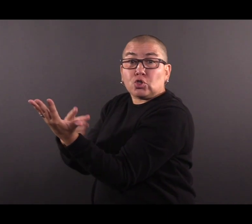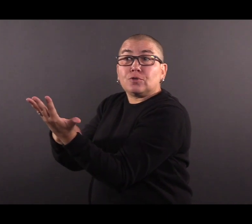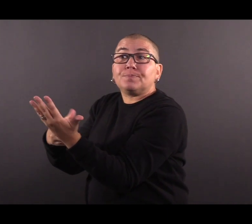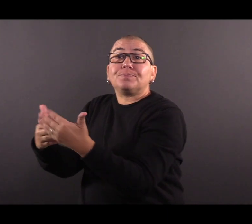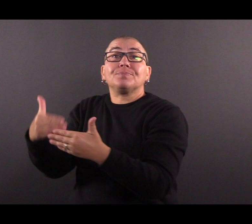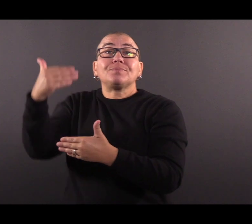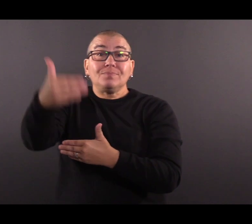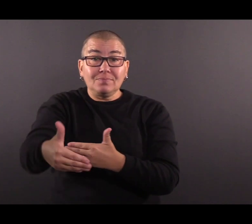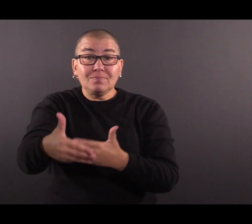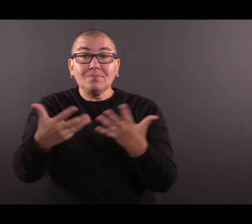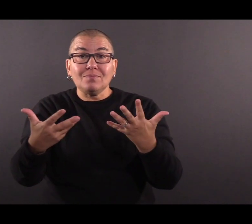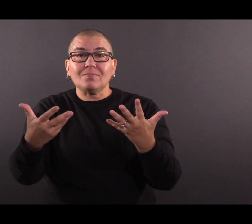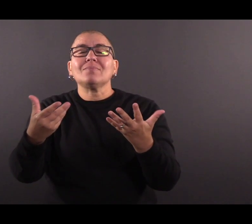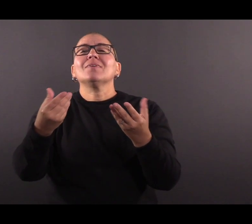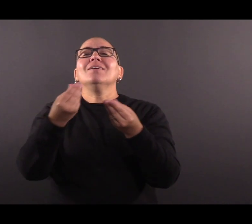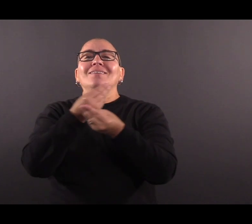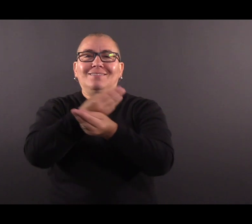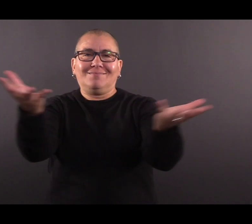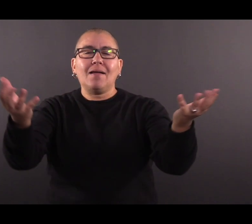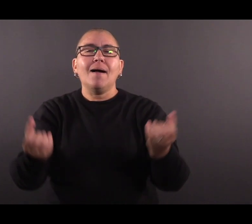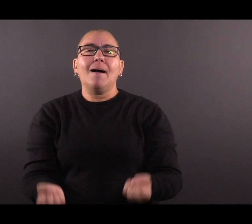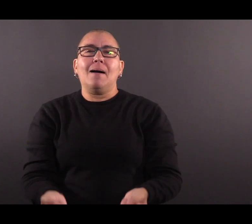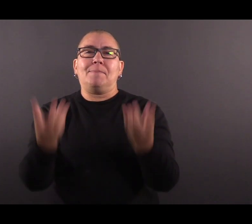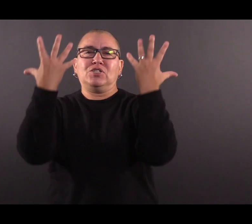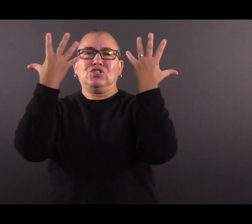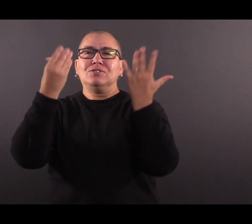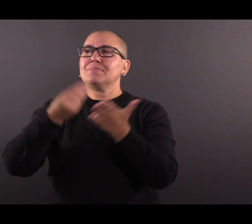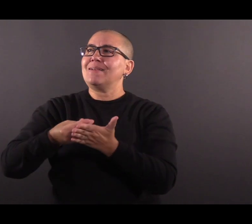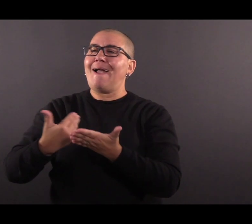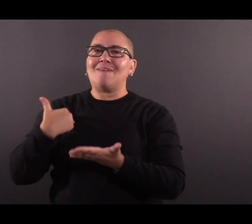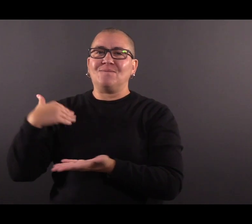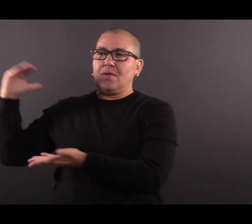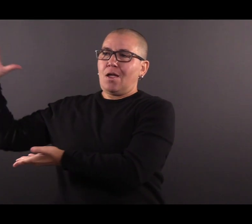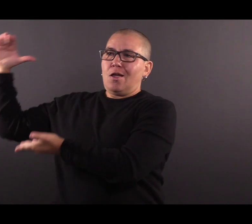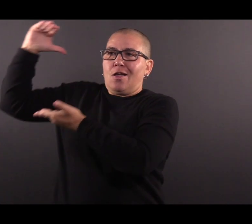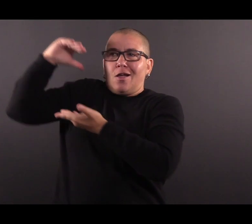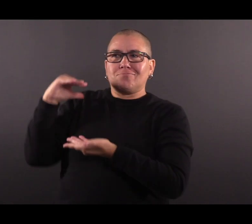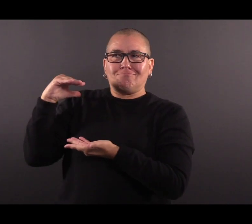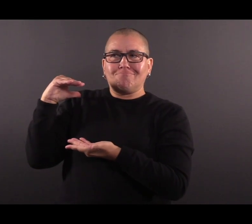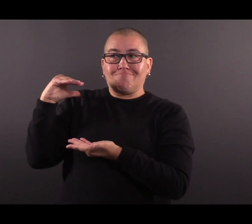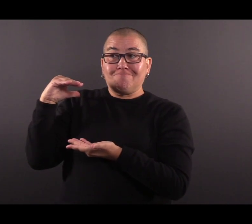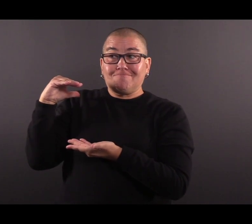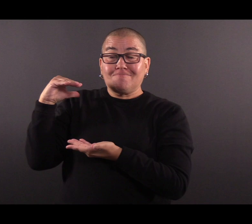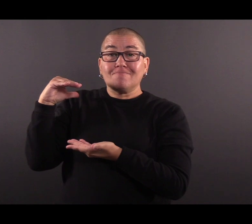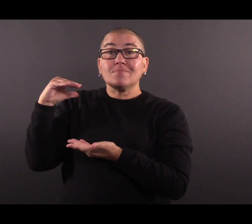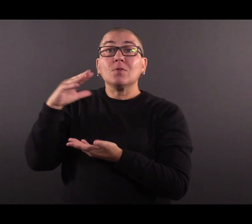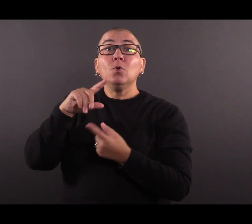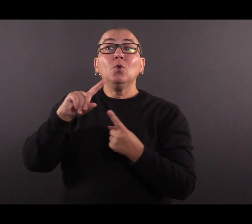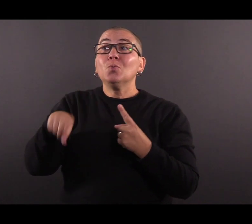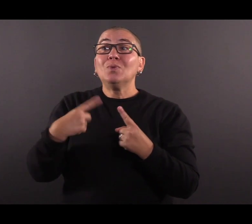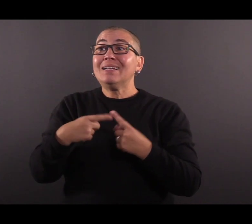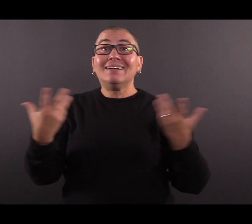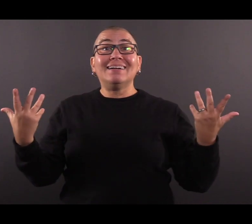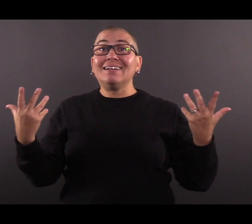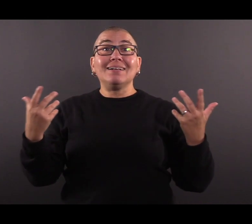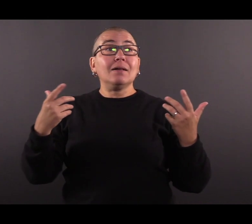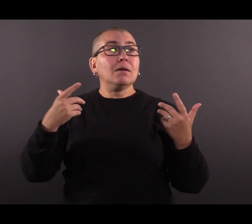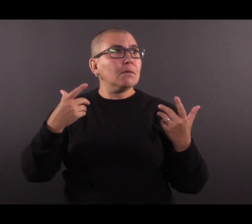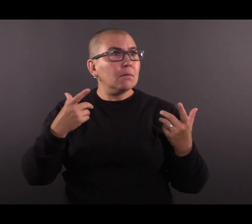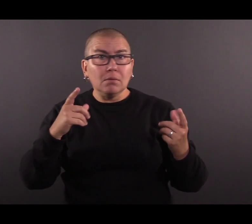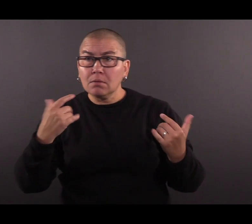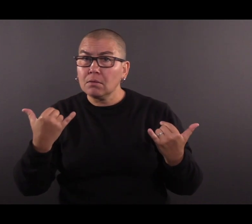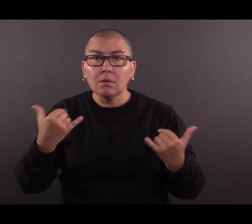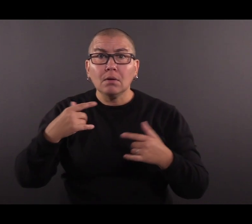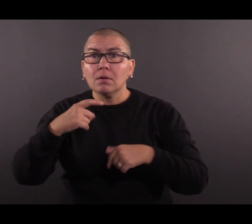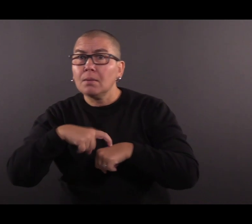afterward. Timing of the NOFO release changes each year, though for the past several years, it's been released